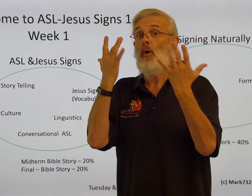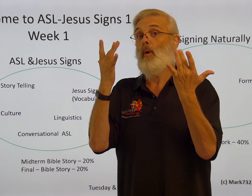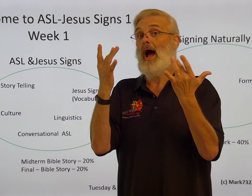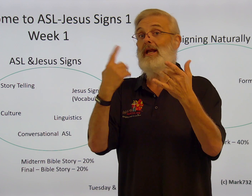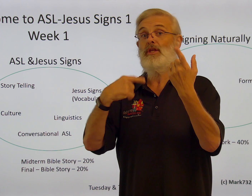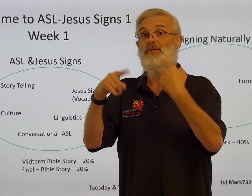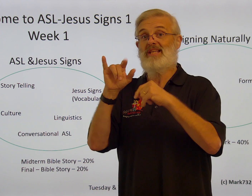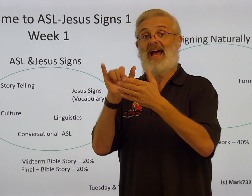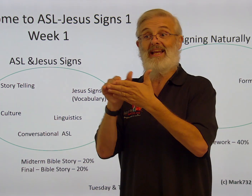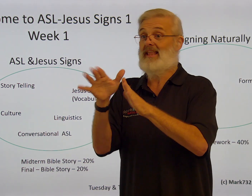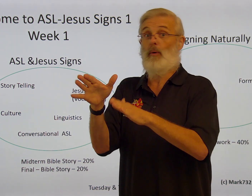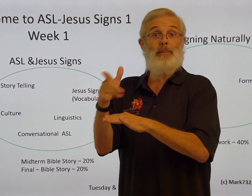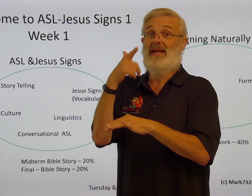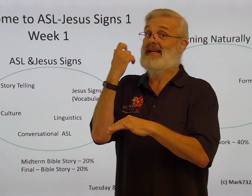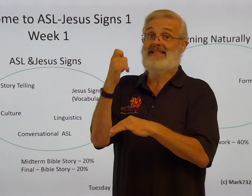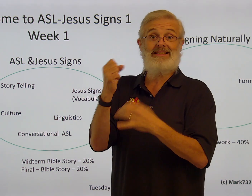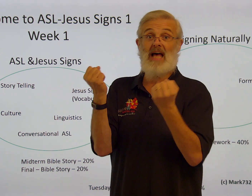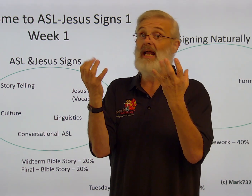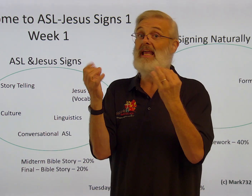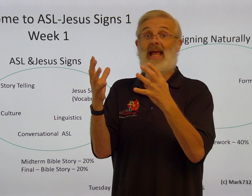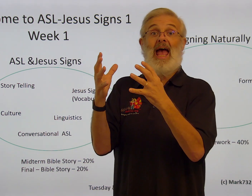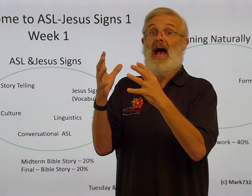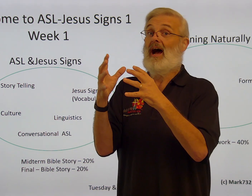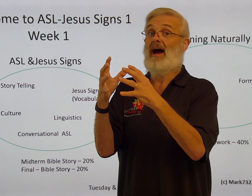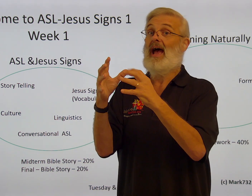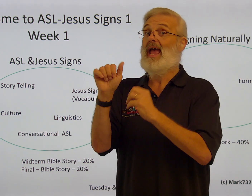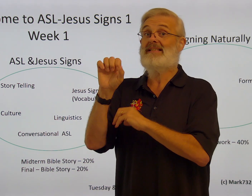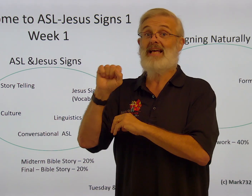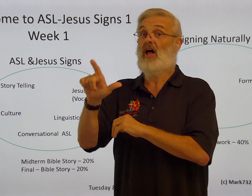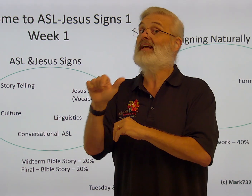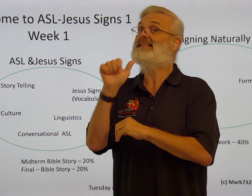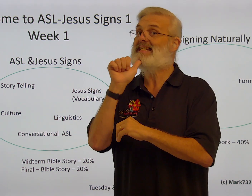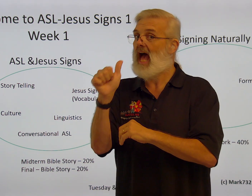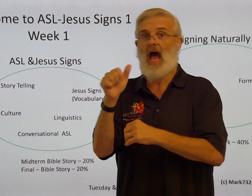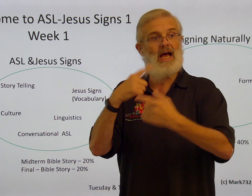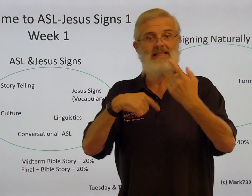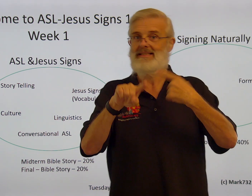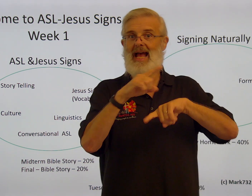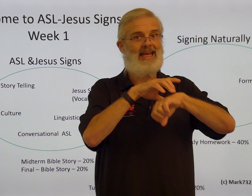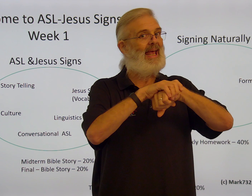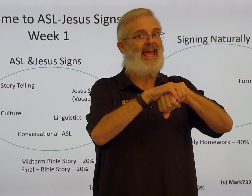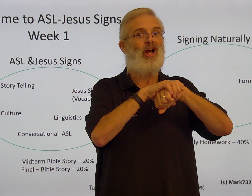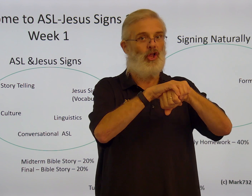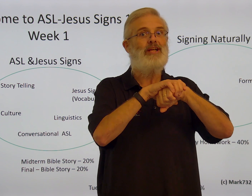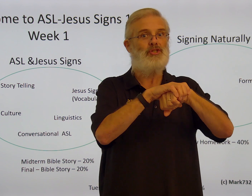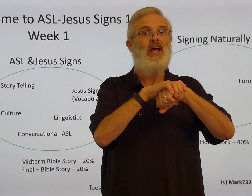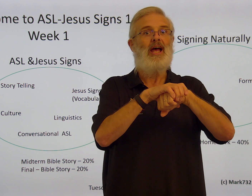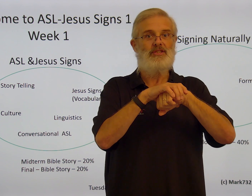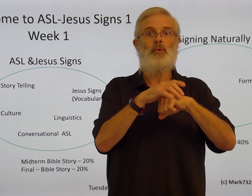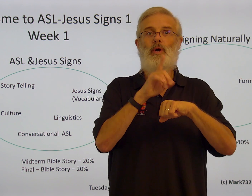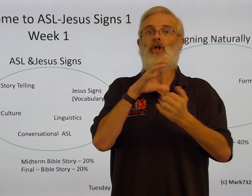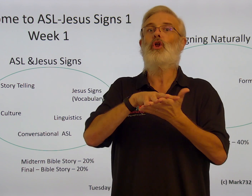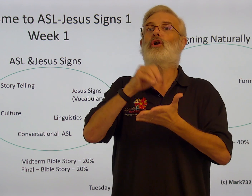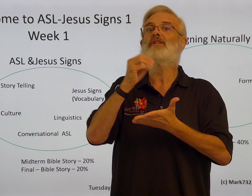Why do you sign it that way? Because signing ASL is not signing English. And so we're going to learn some of